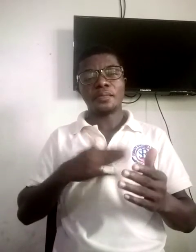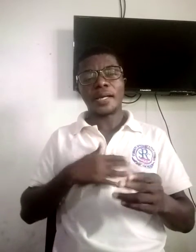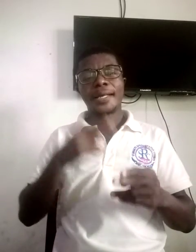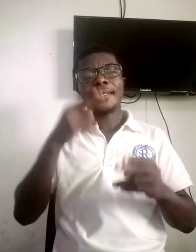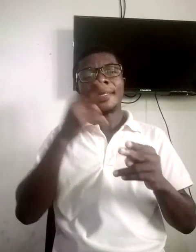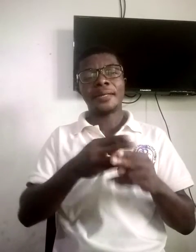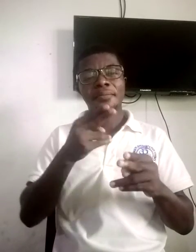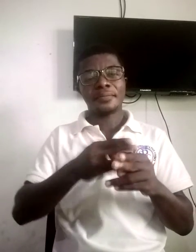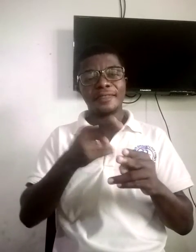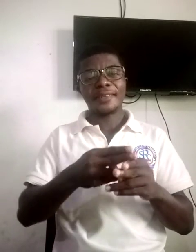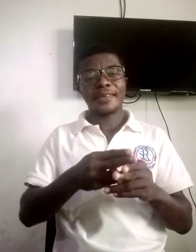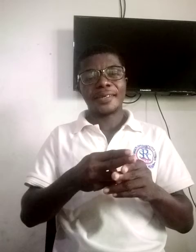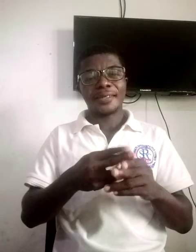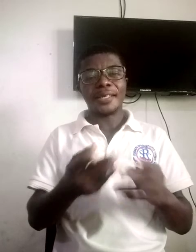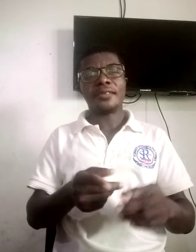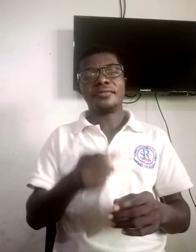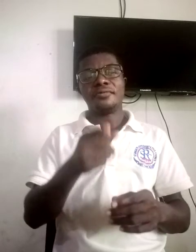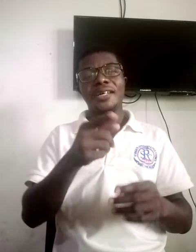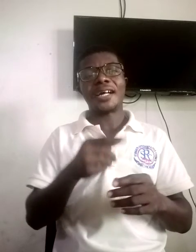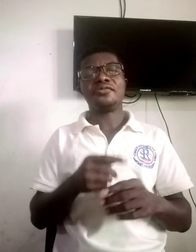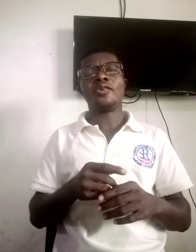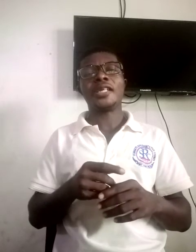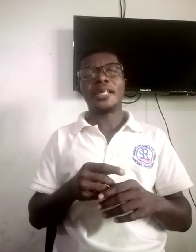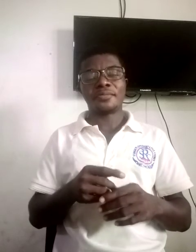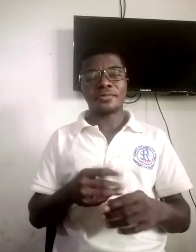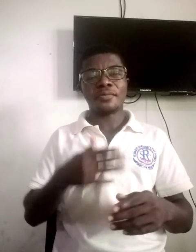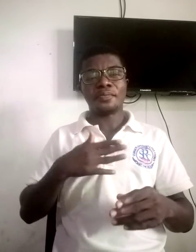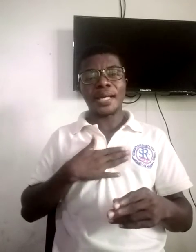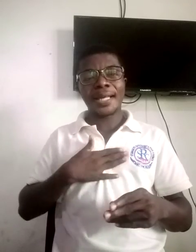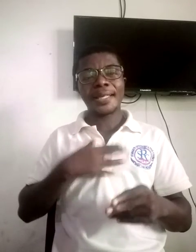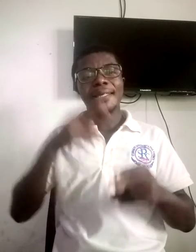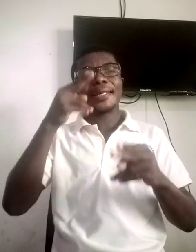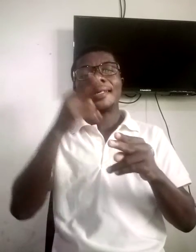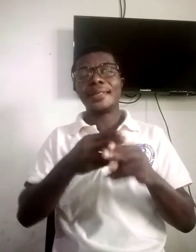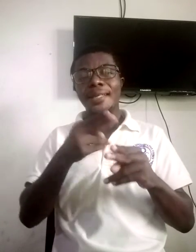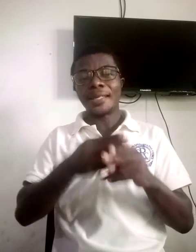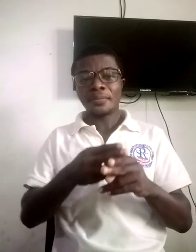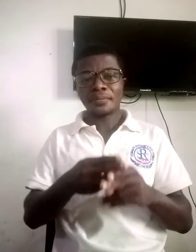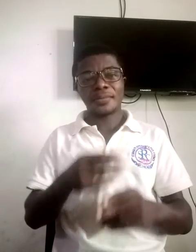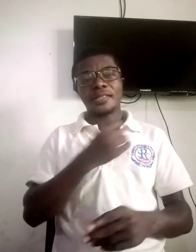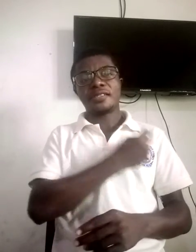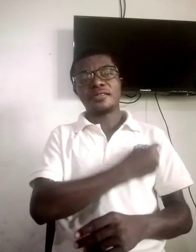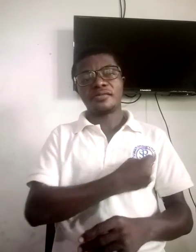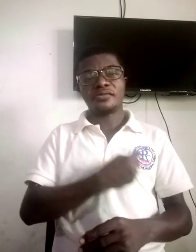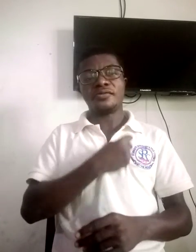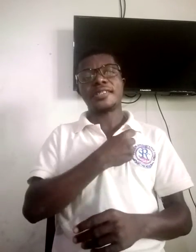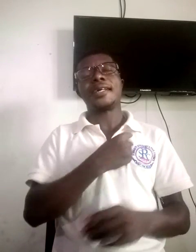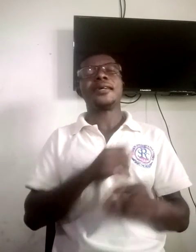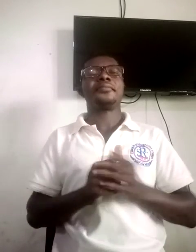My name. Then you add your name. So my name is Josiah.